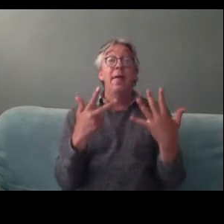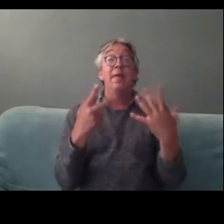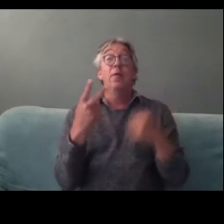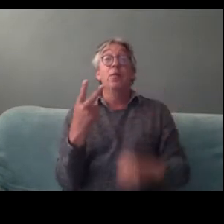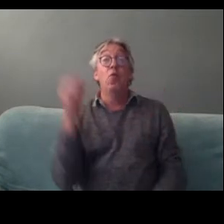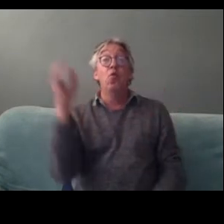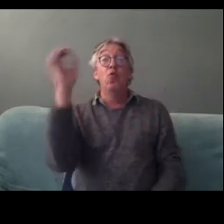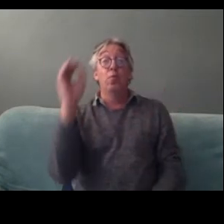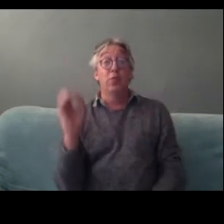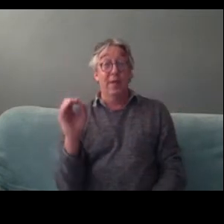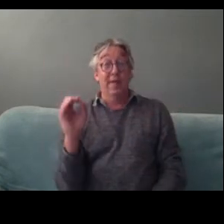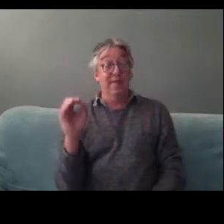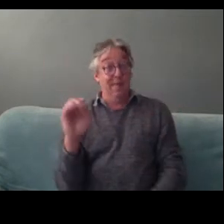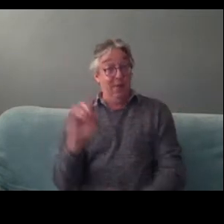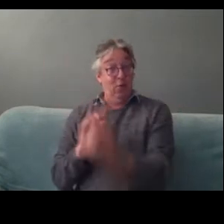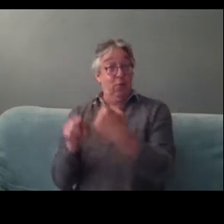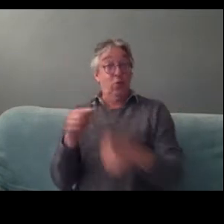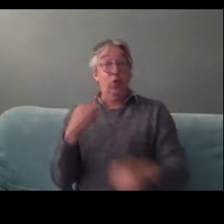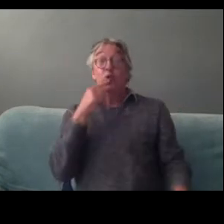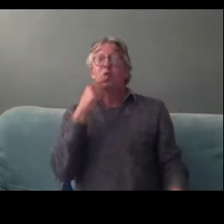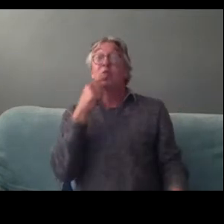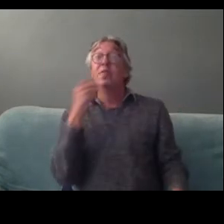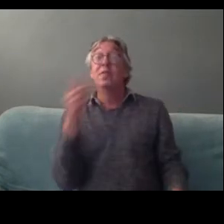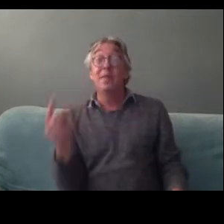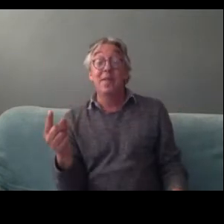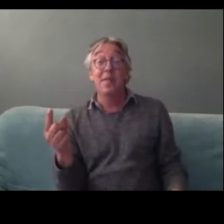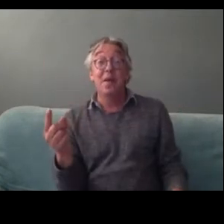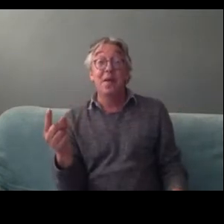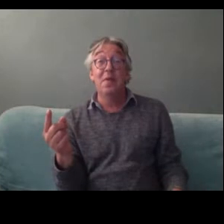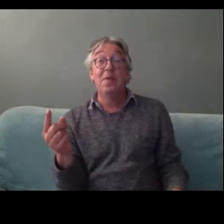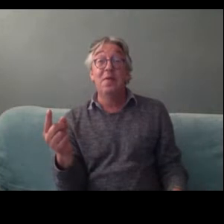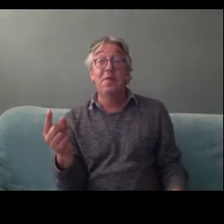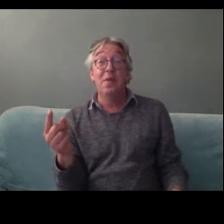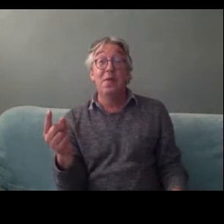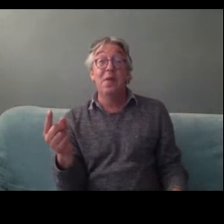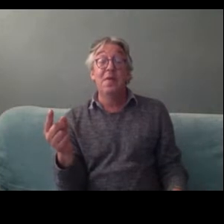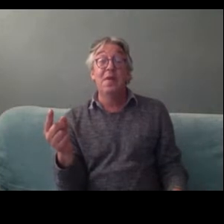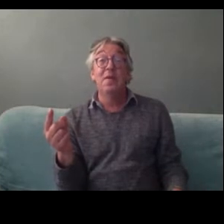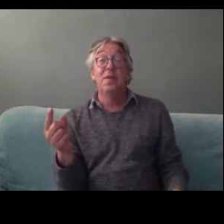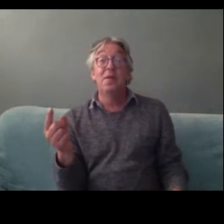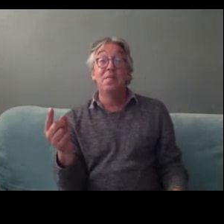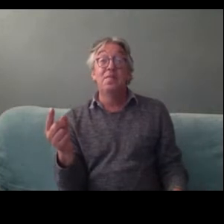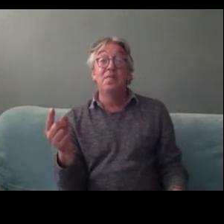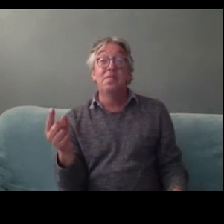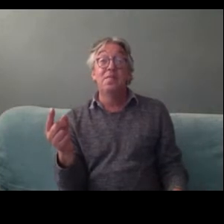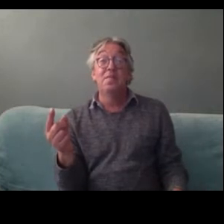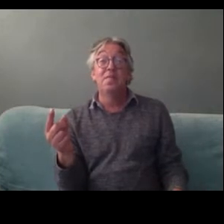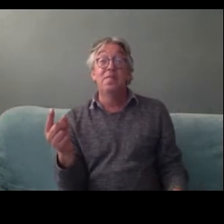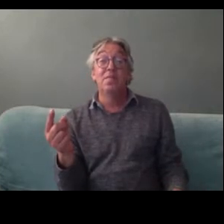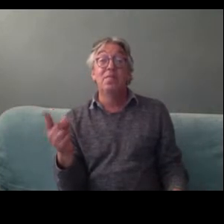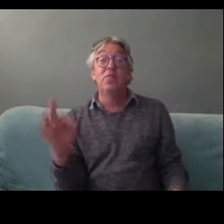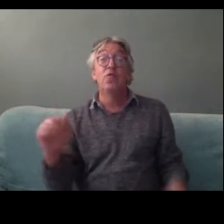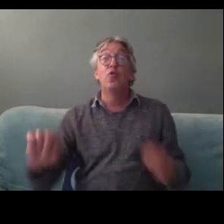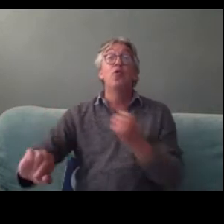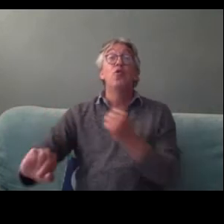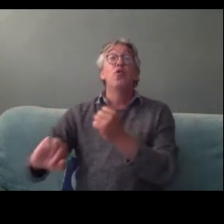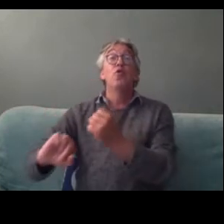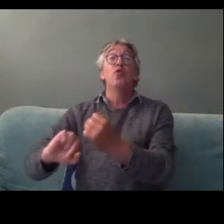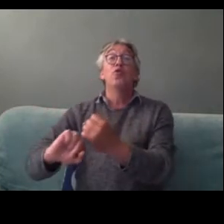country, your earning affects the support you receive. So that's another